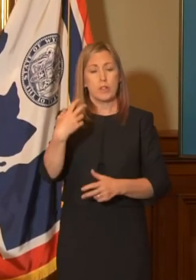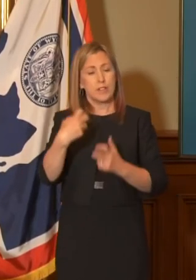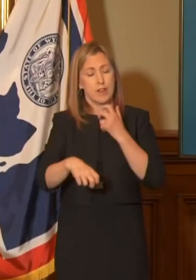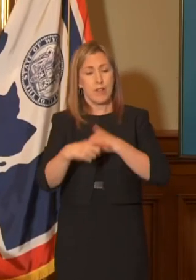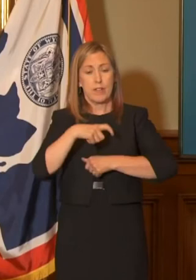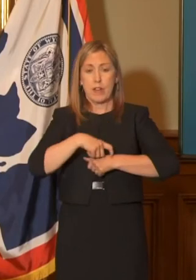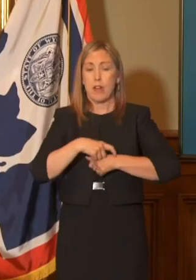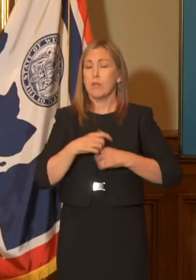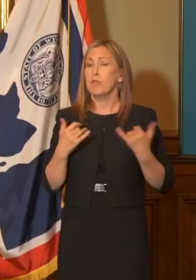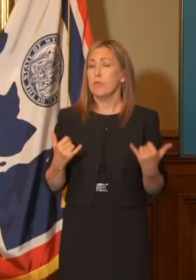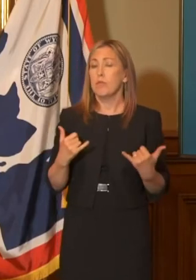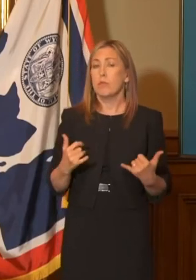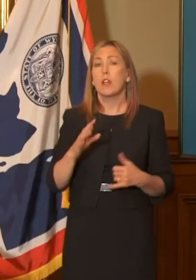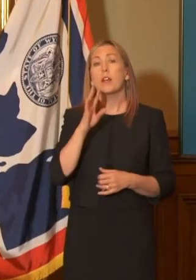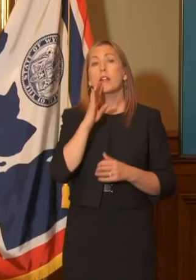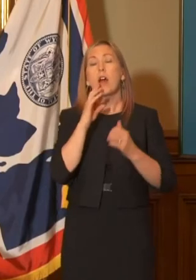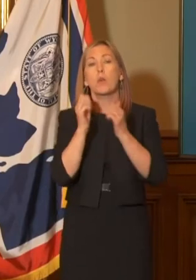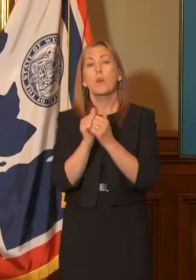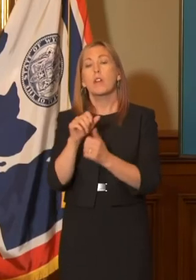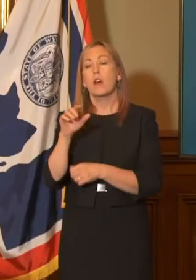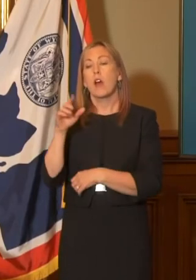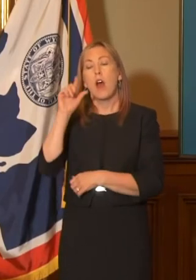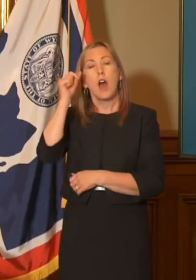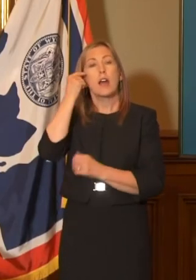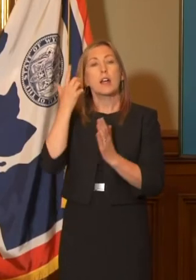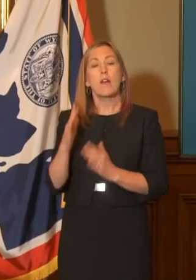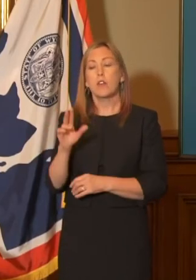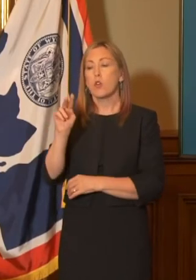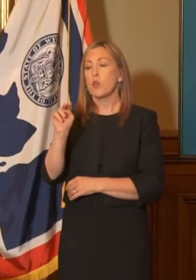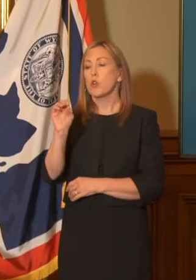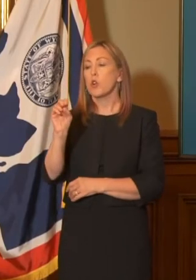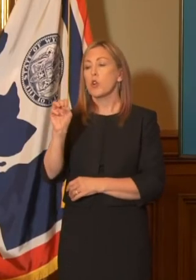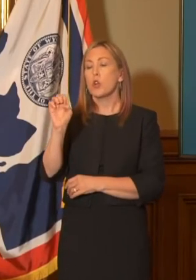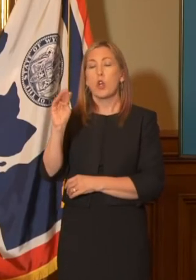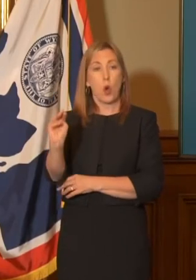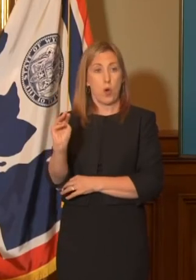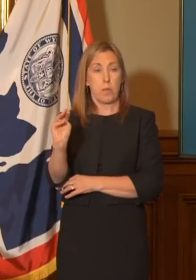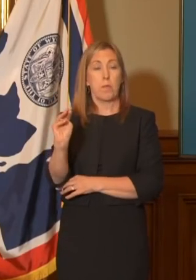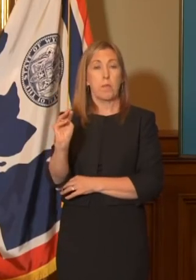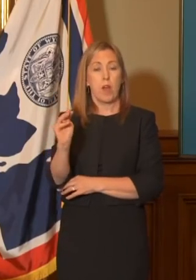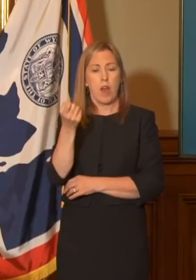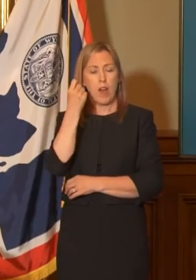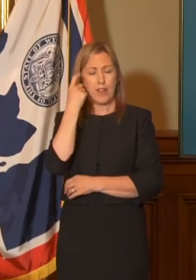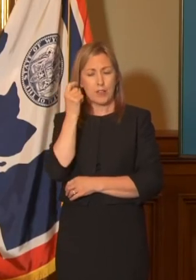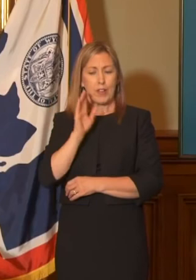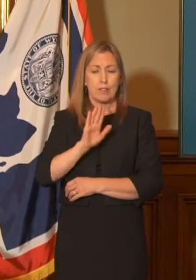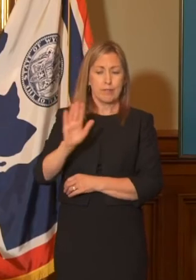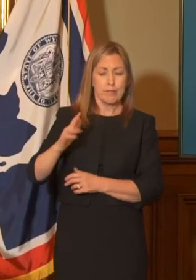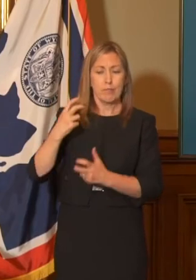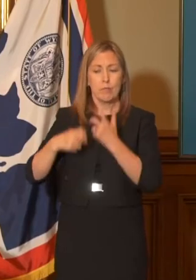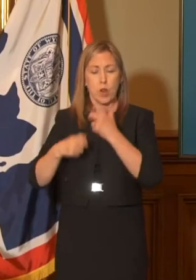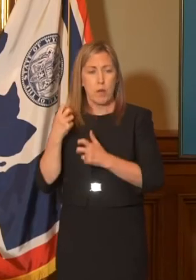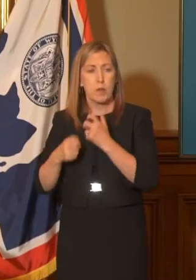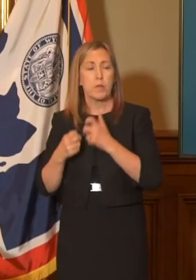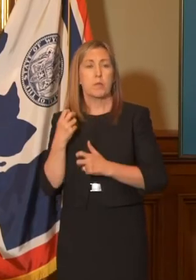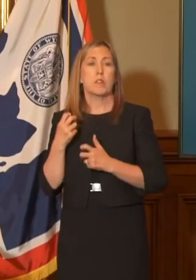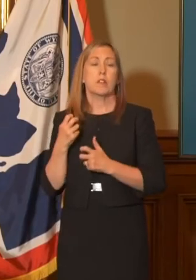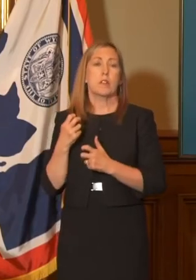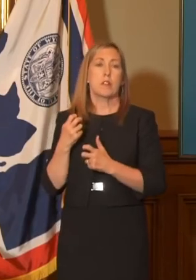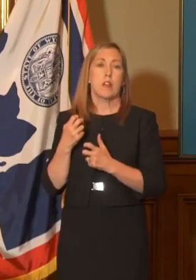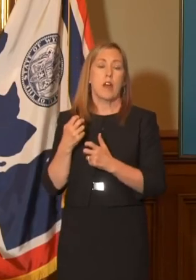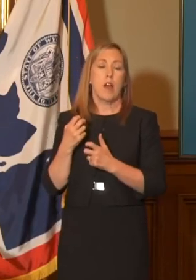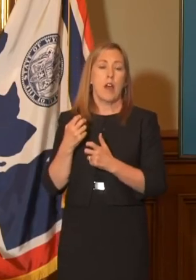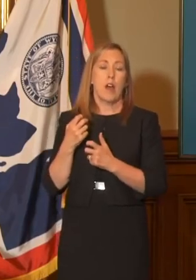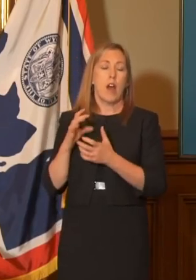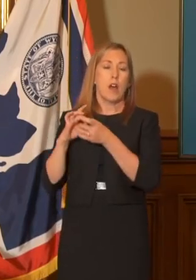I've been talking to Governor Noem and understanding the difficulties that happened and attended the Smithfield